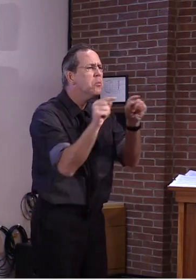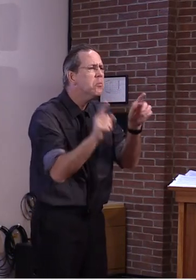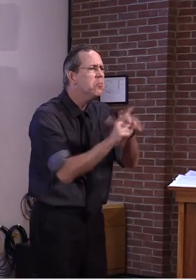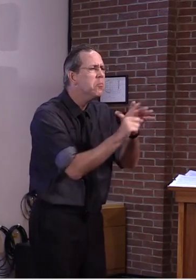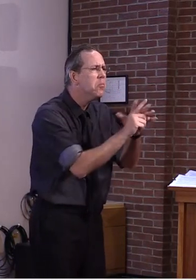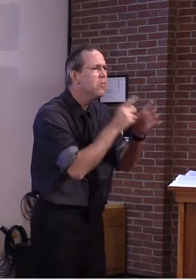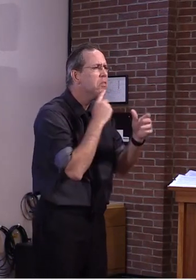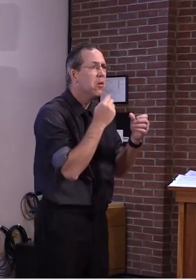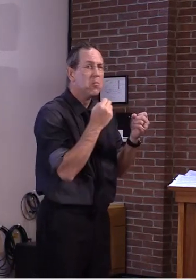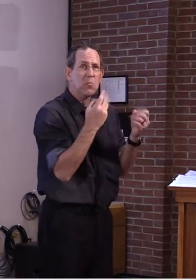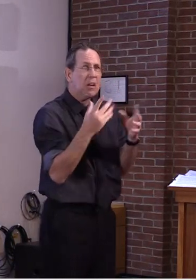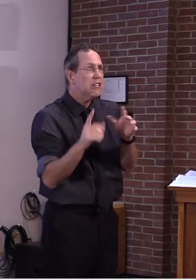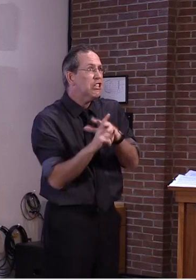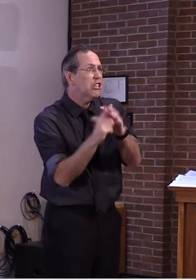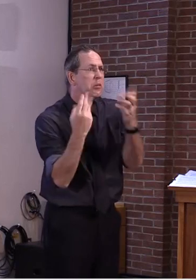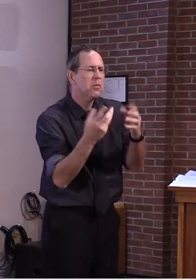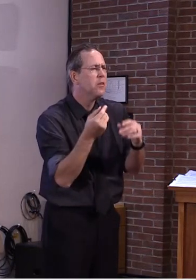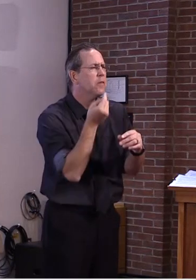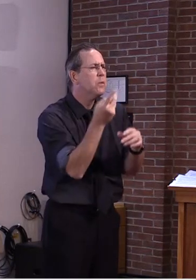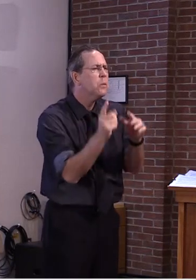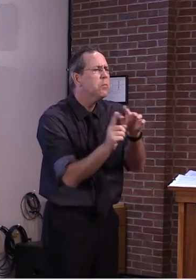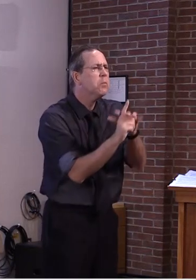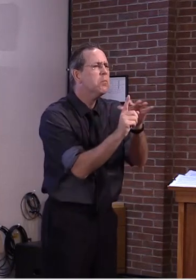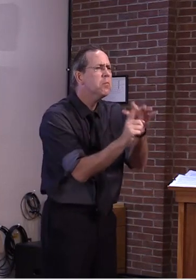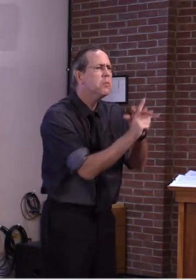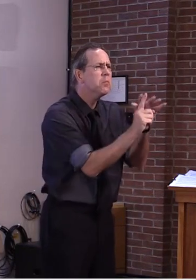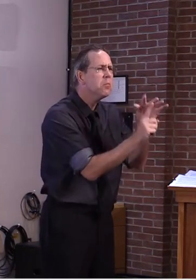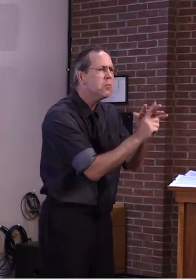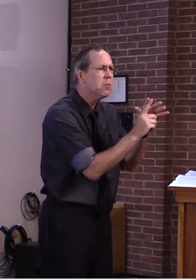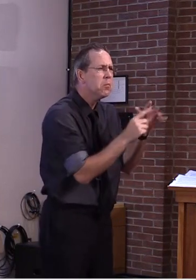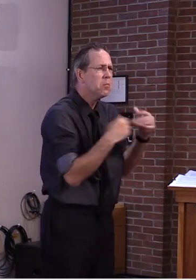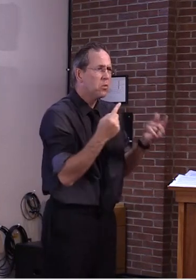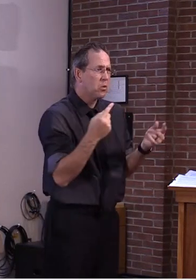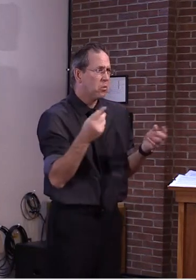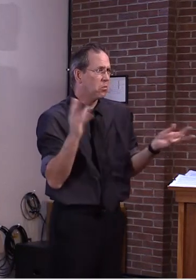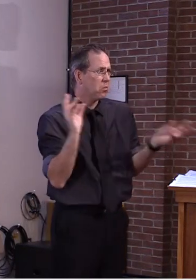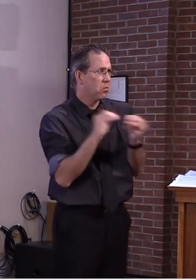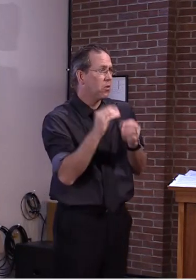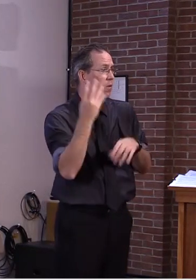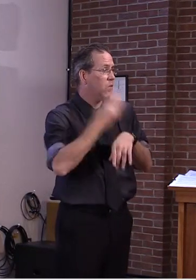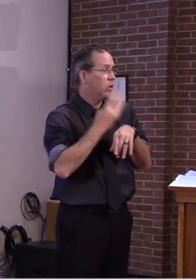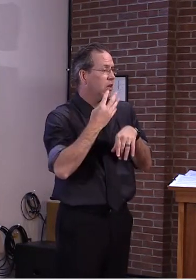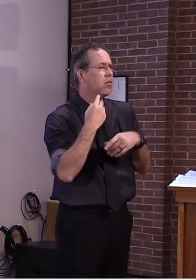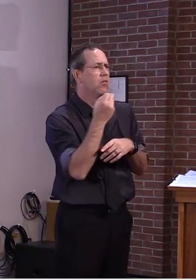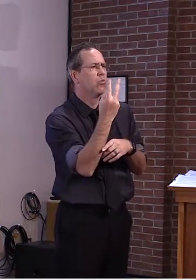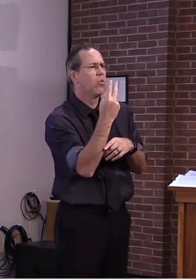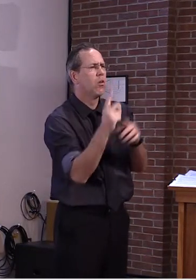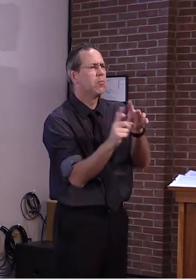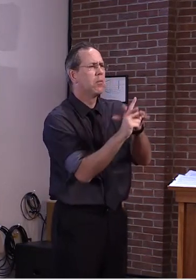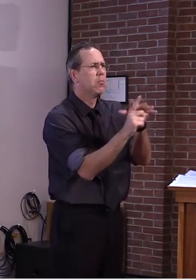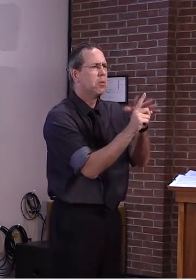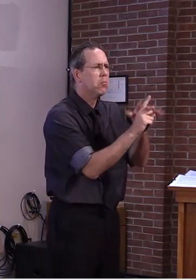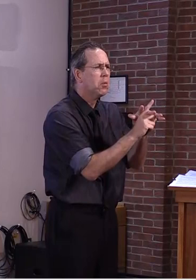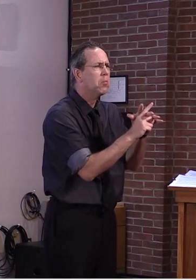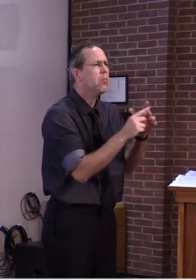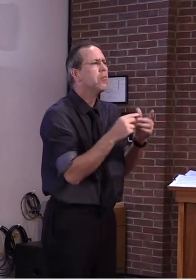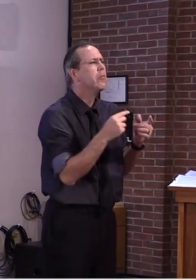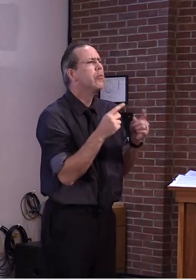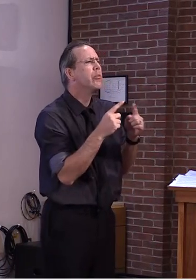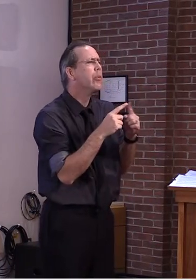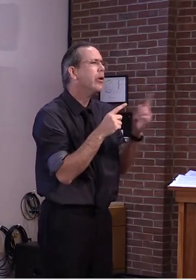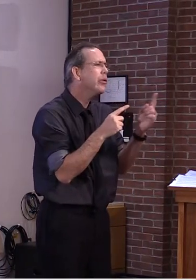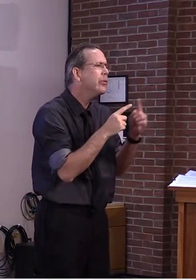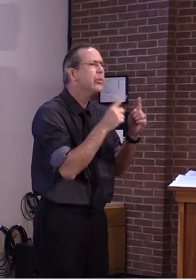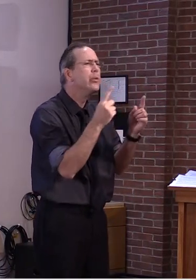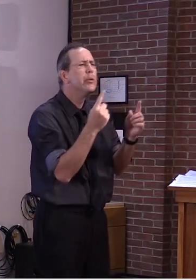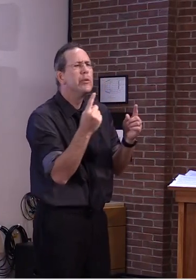numbers, with 12 cases total, ranging from 1 to 5 on any given day. I'm